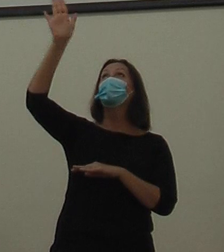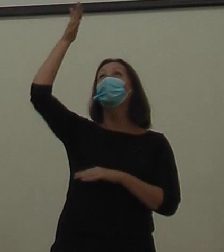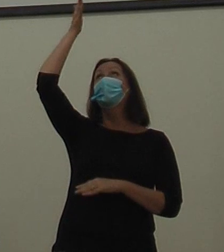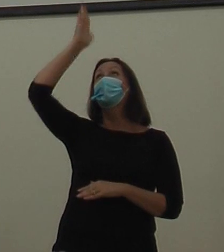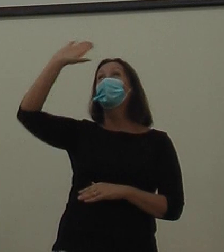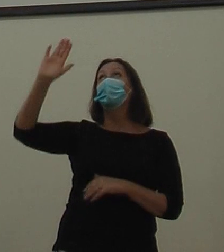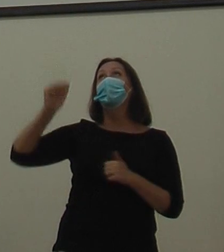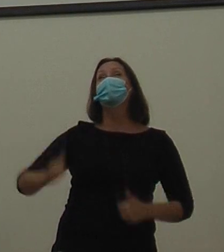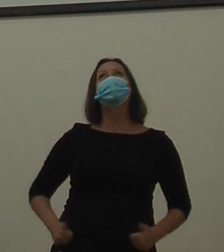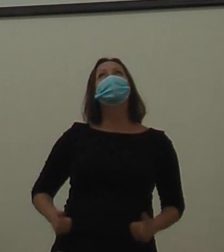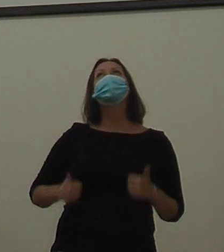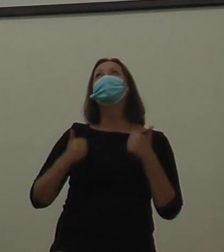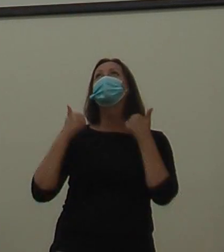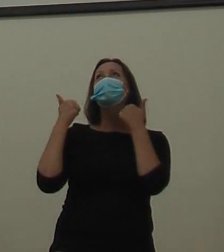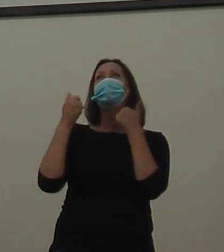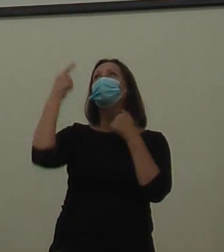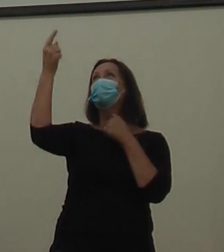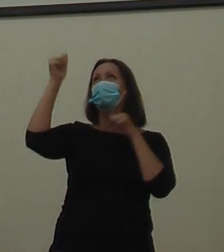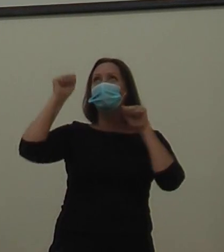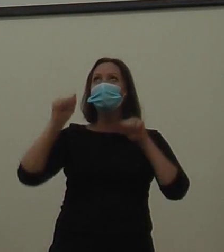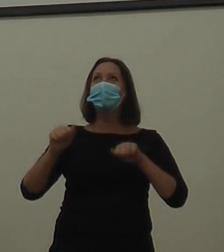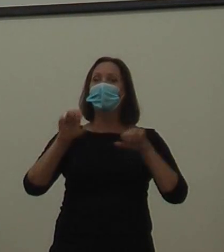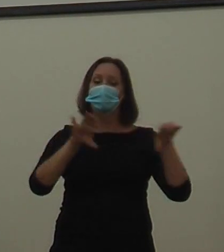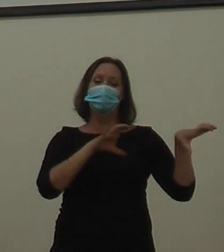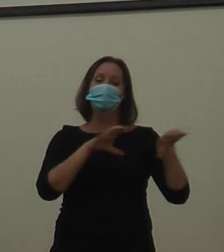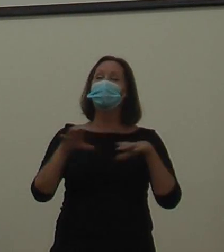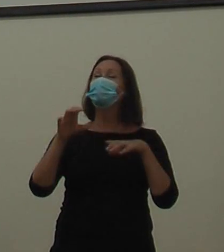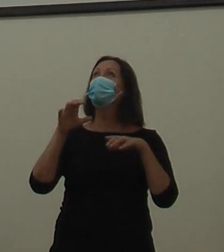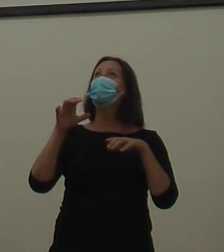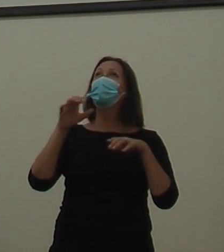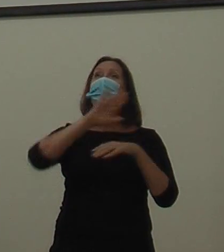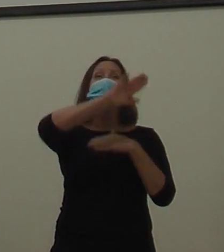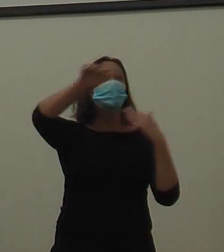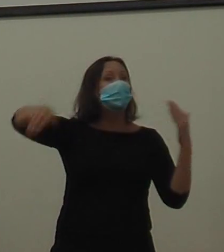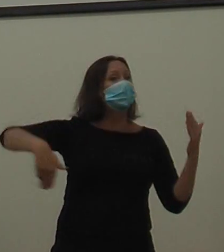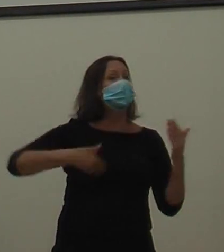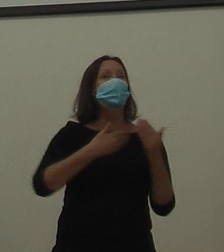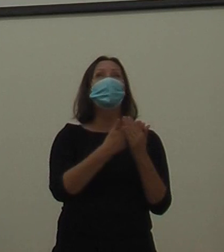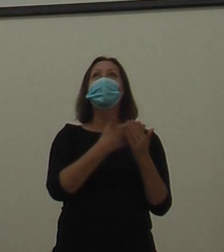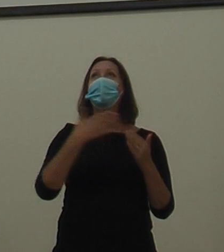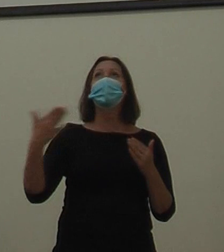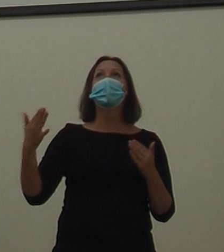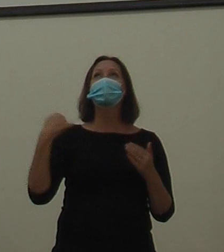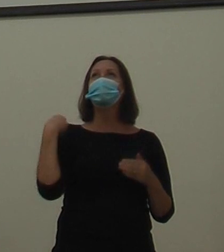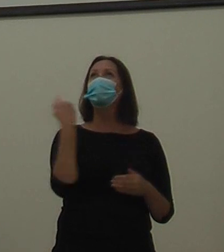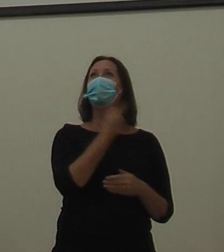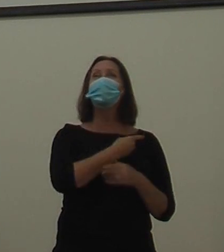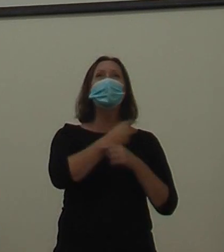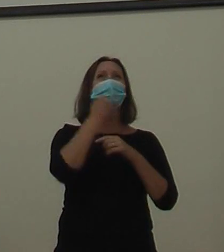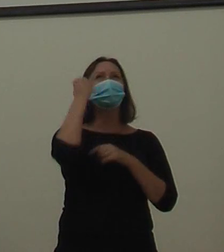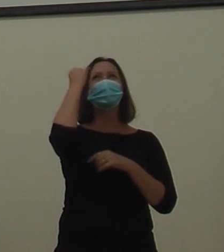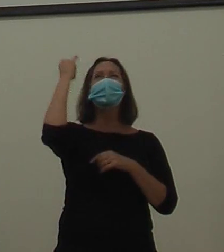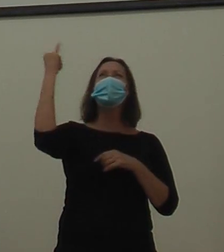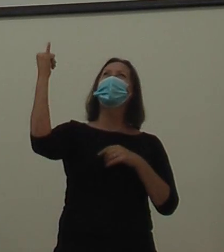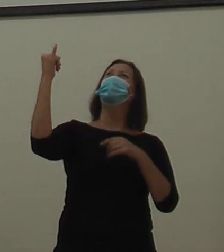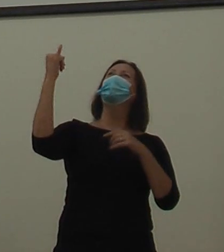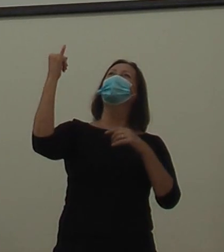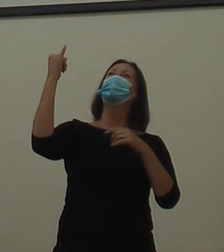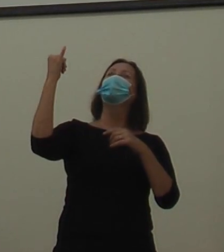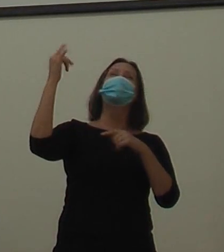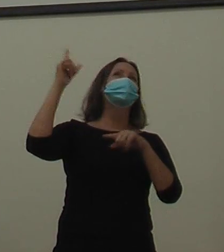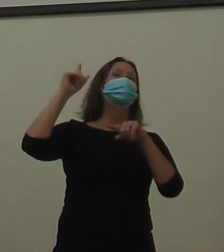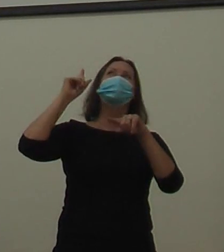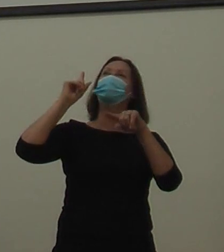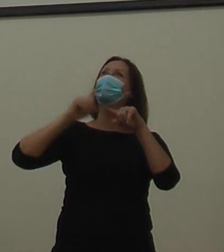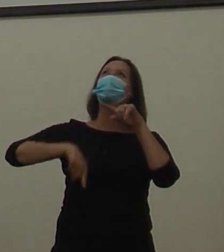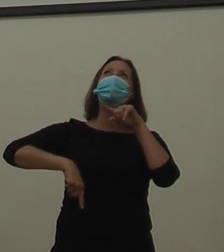who's able to do all things exceedingly and above that which we can even try to